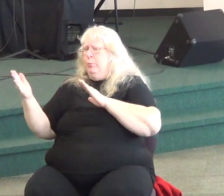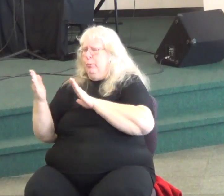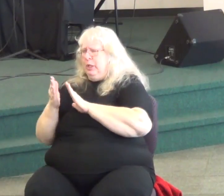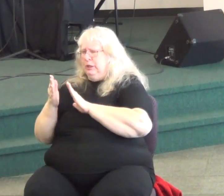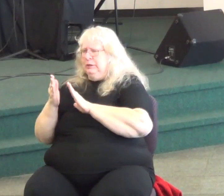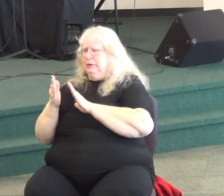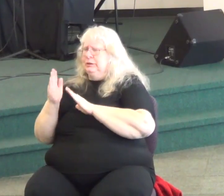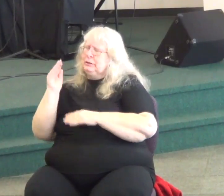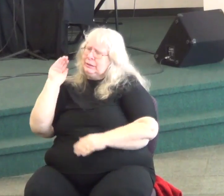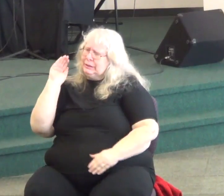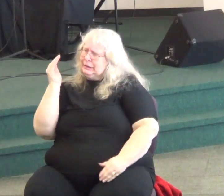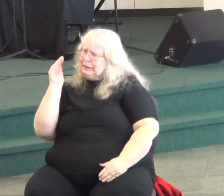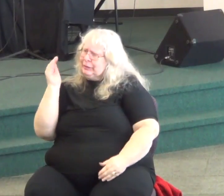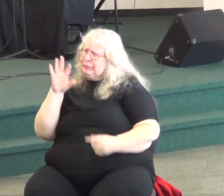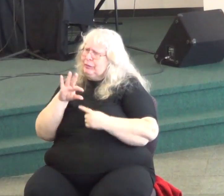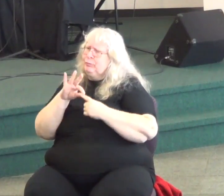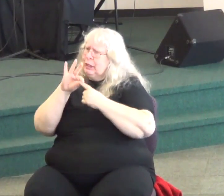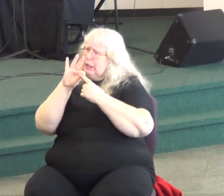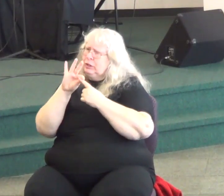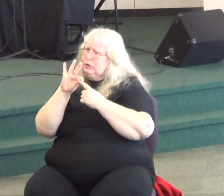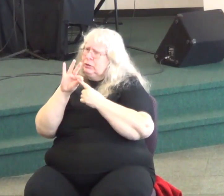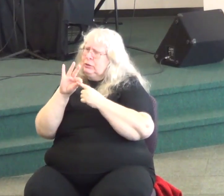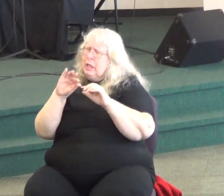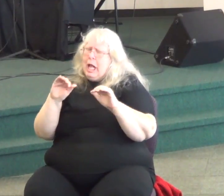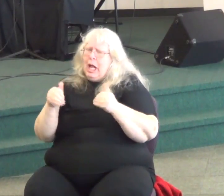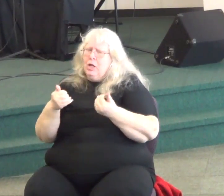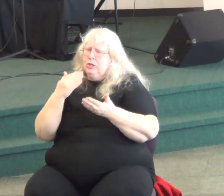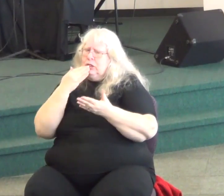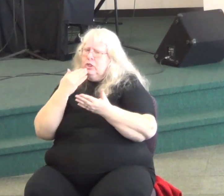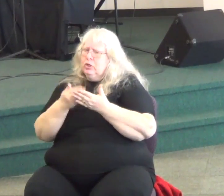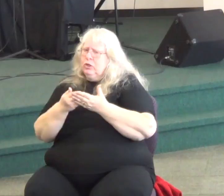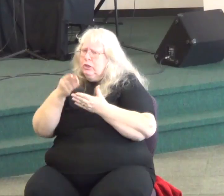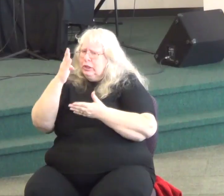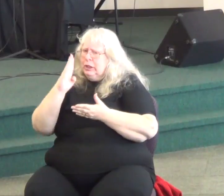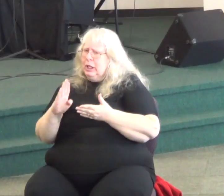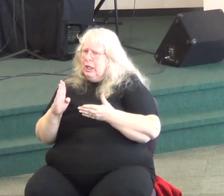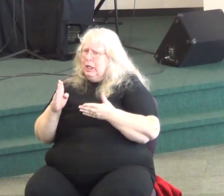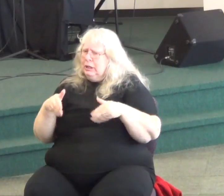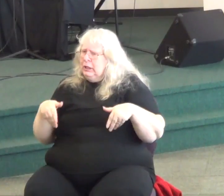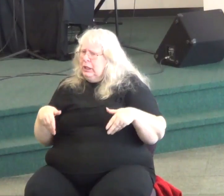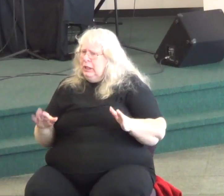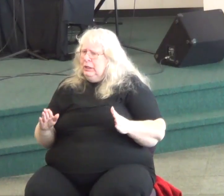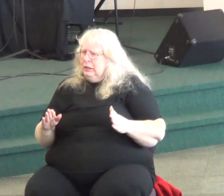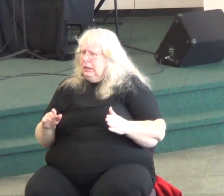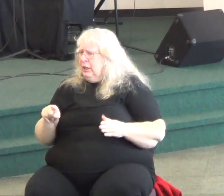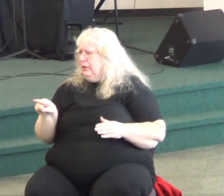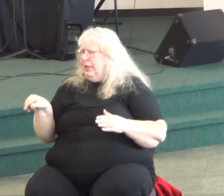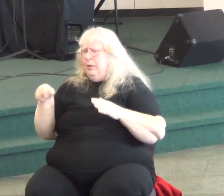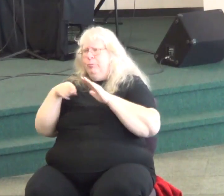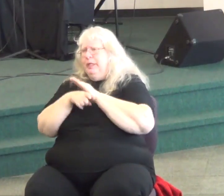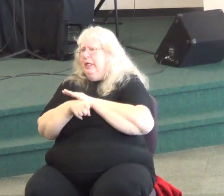And I'm thinking, how could a good God allow that to happen to them? I ran across